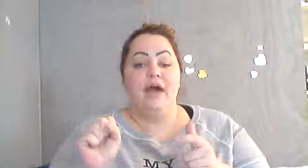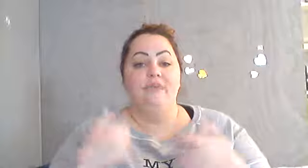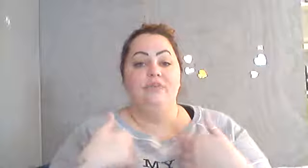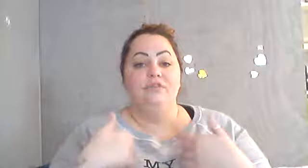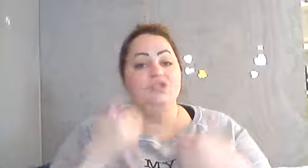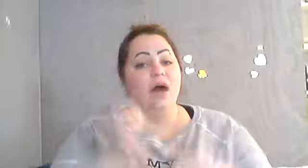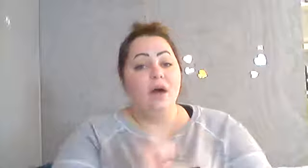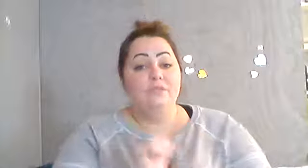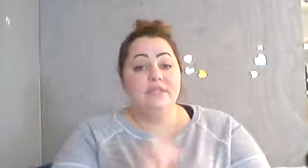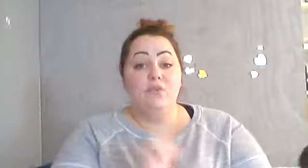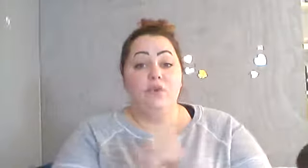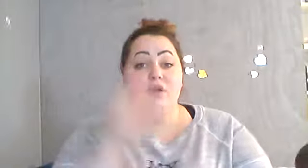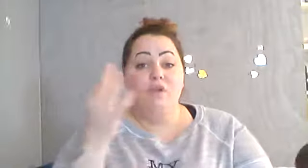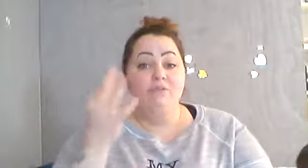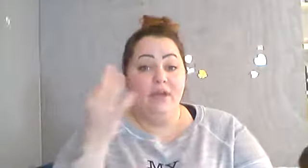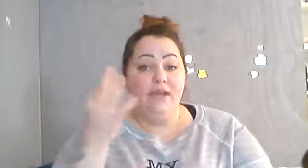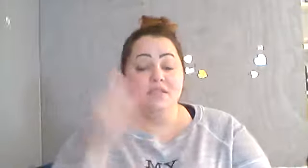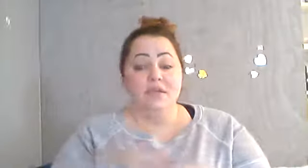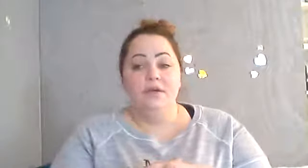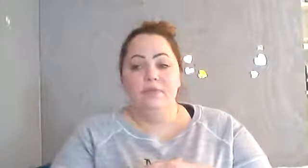have jobs and they work on Fridays.